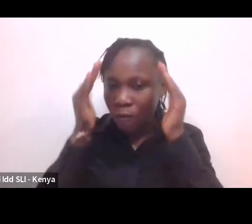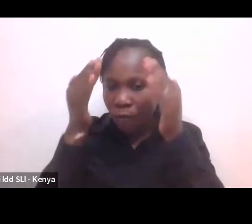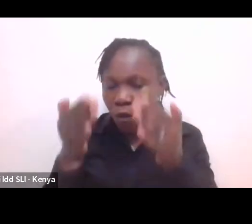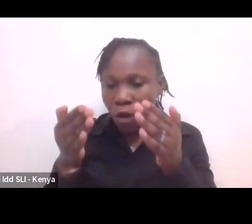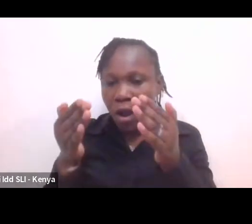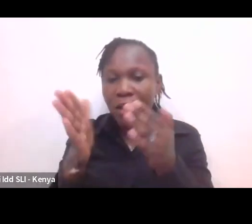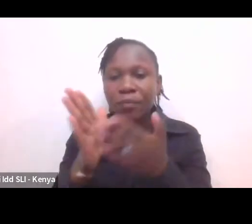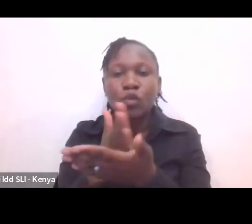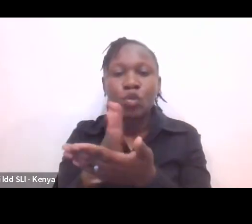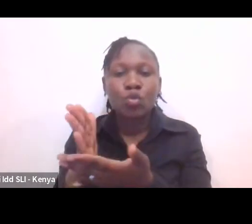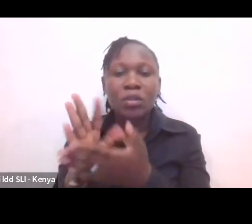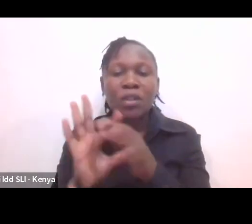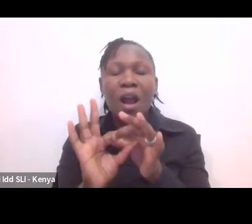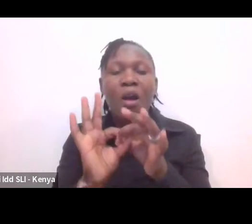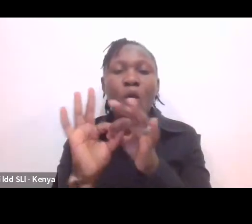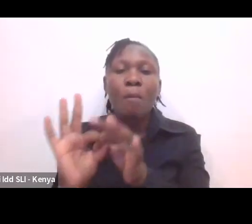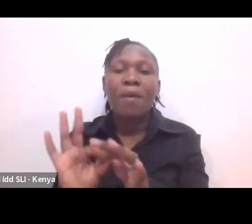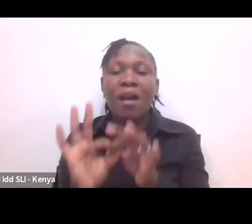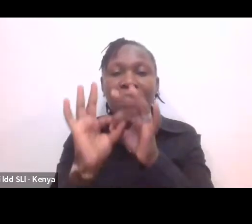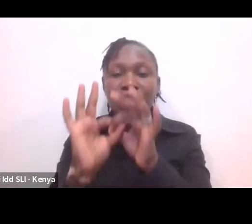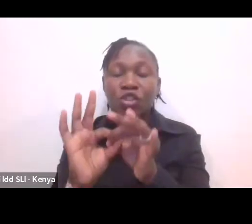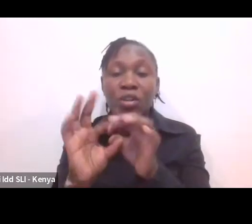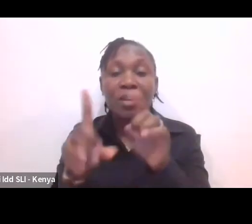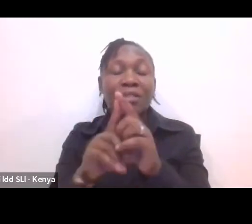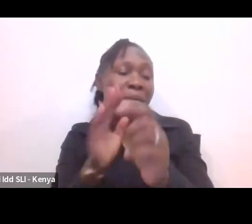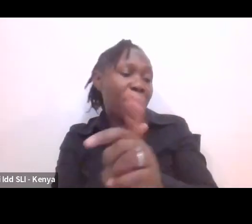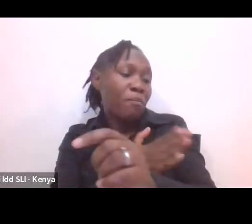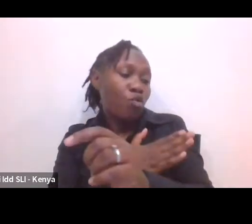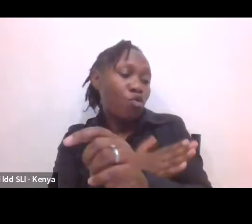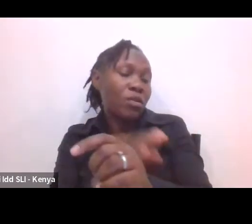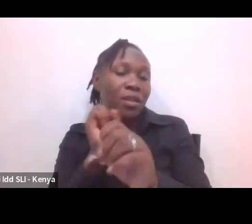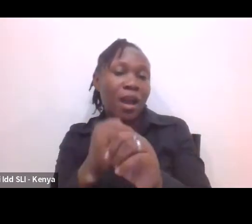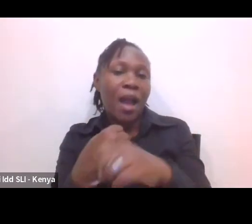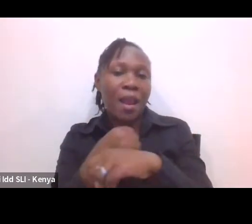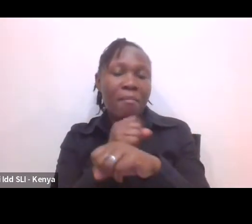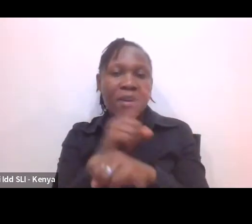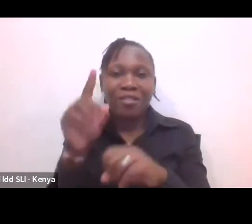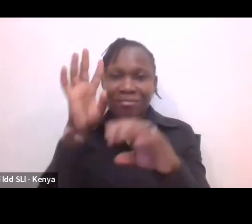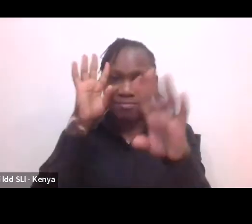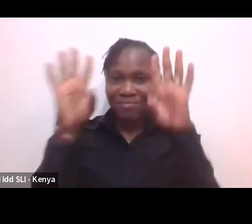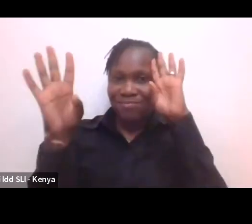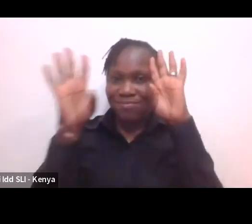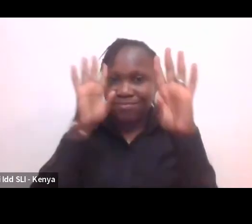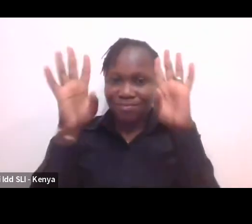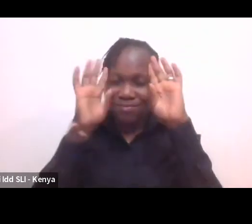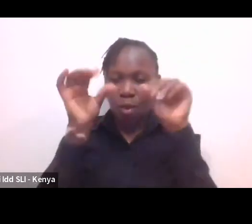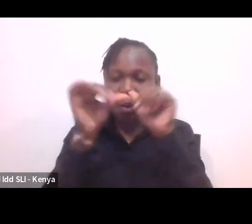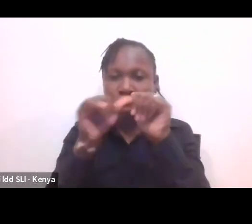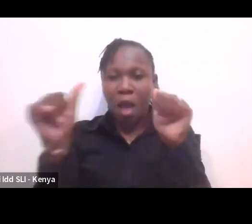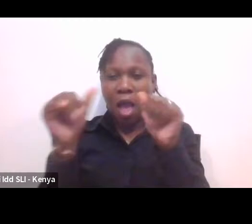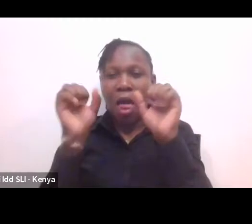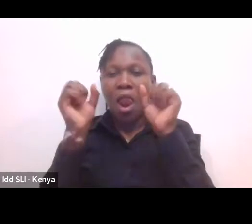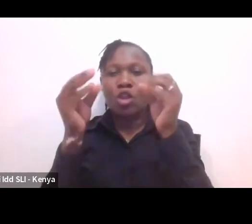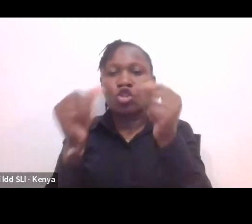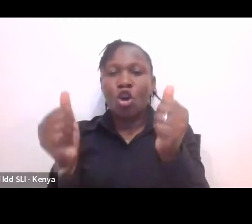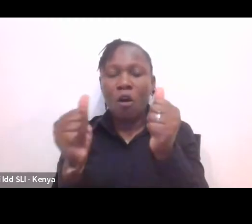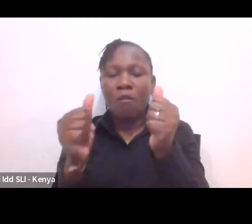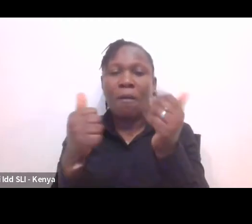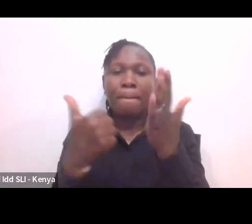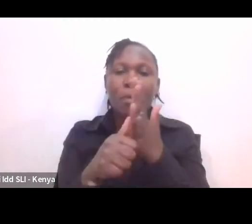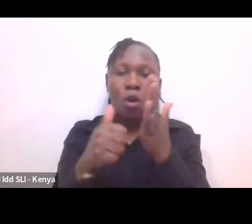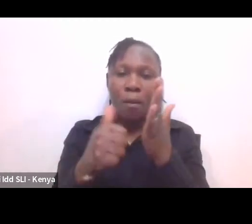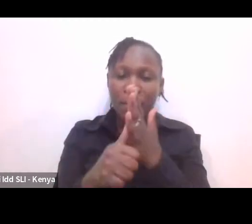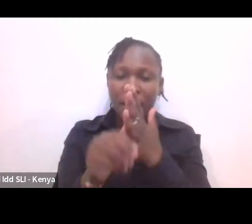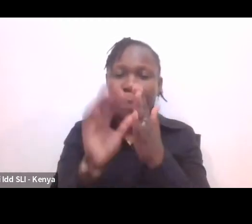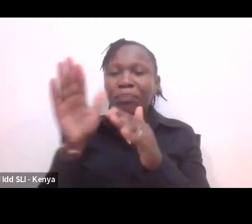Music curriculums boost creativity, beneficial in problem solving and creative thinking across all subjects and activities.